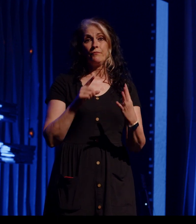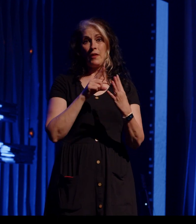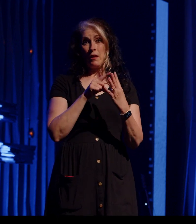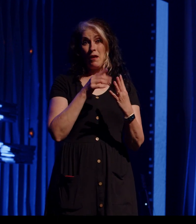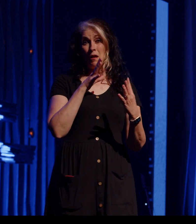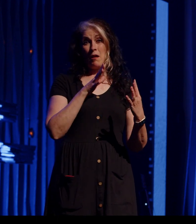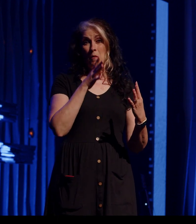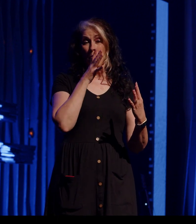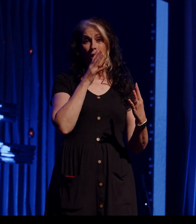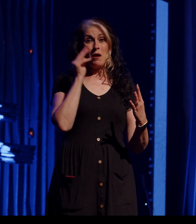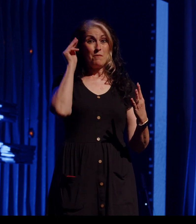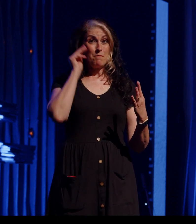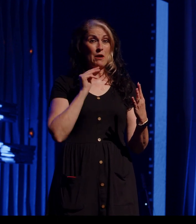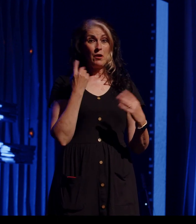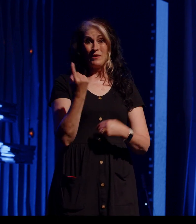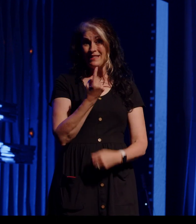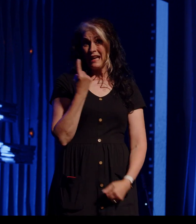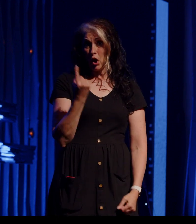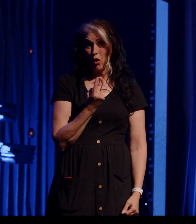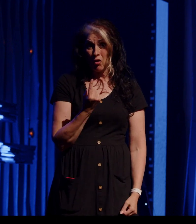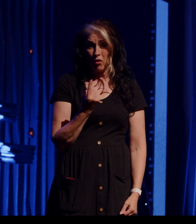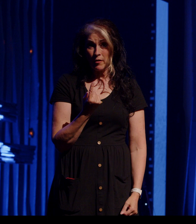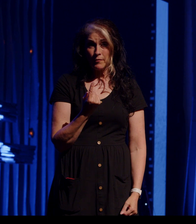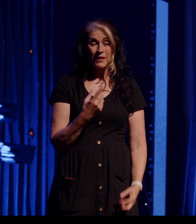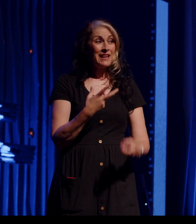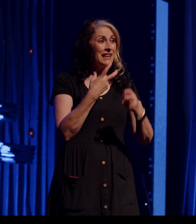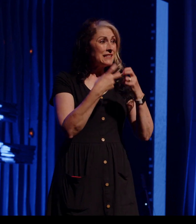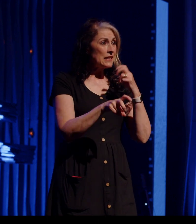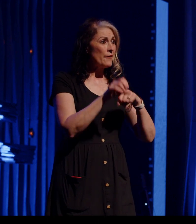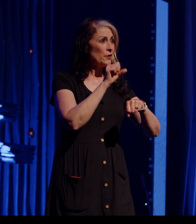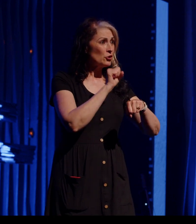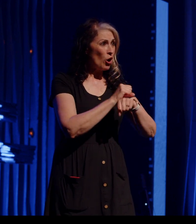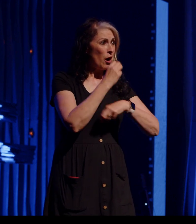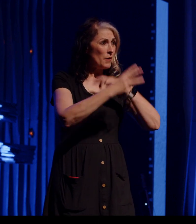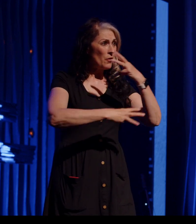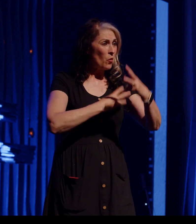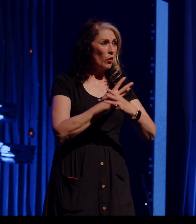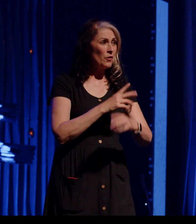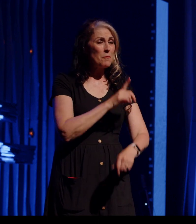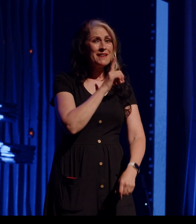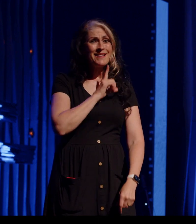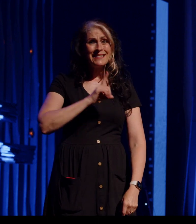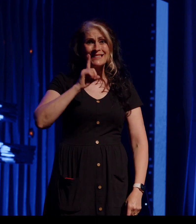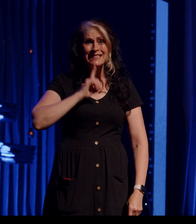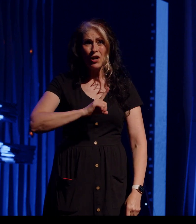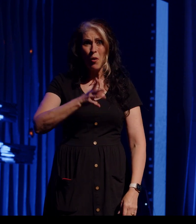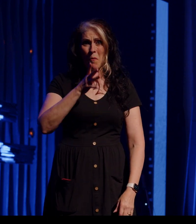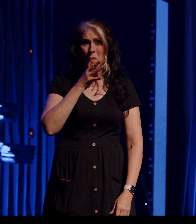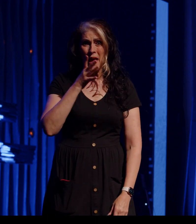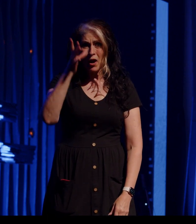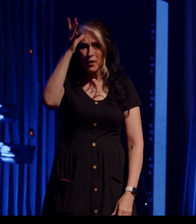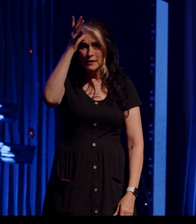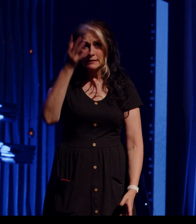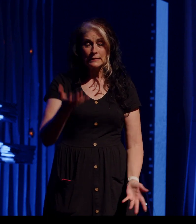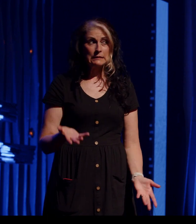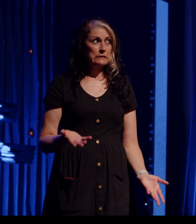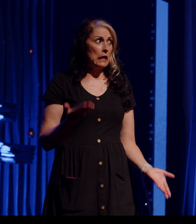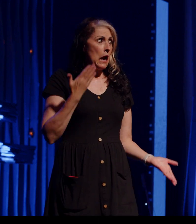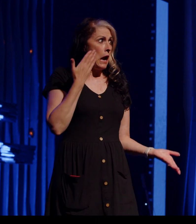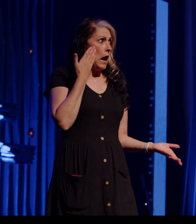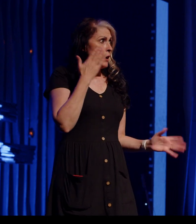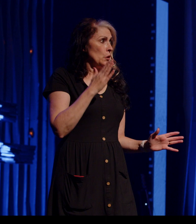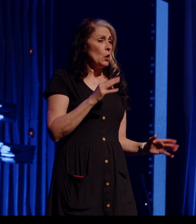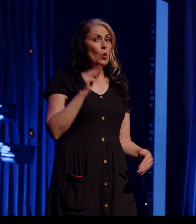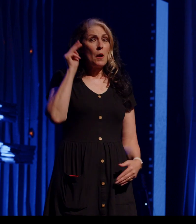a single mom. Is there a harder job in the world than being a single parent? I just don't think I know one. Mary